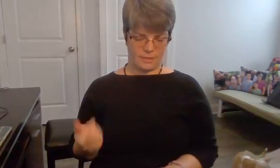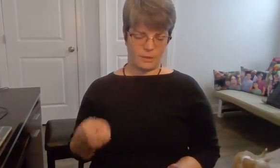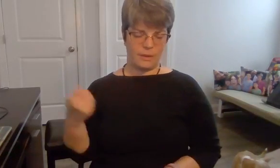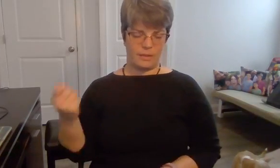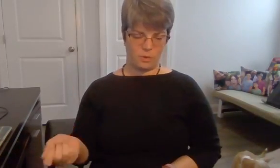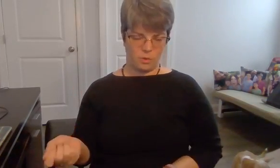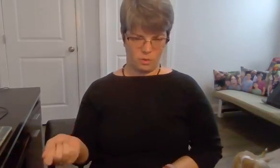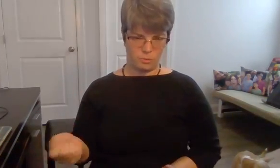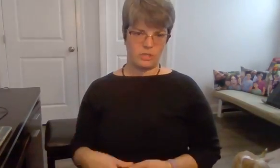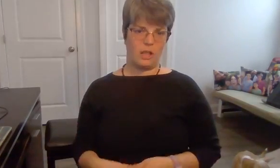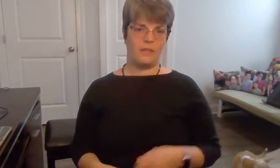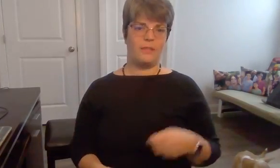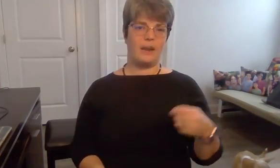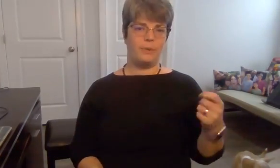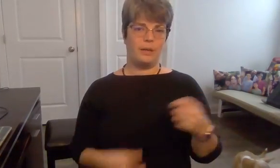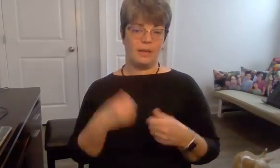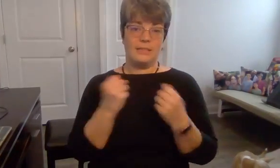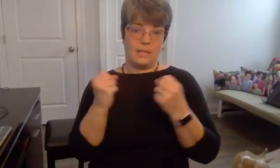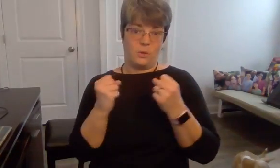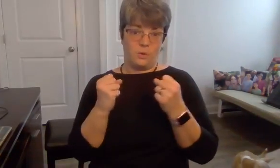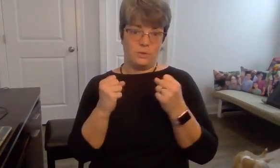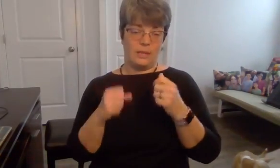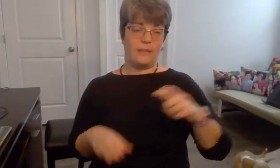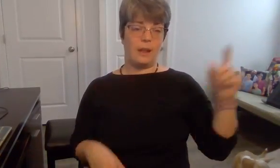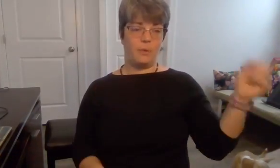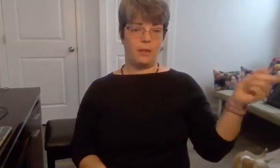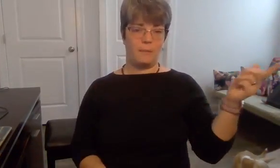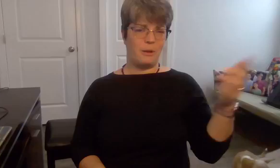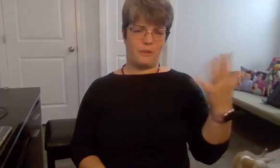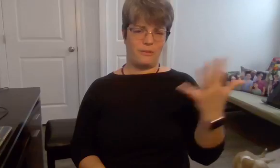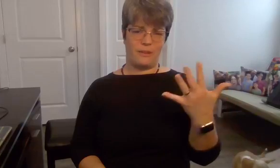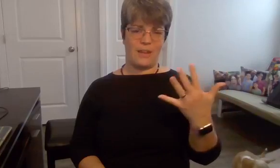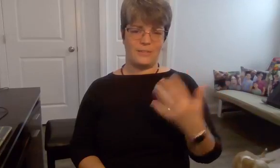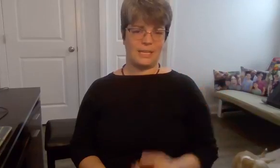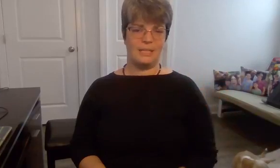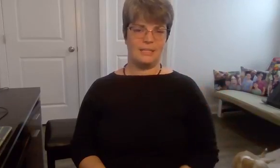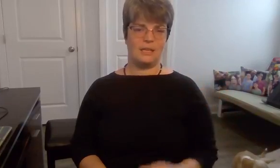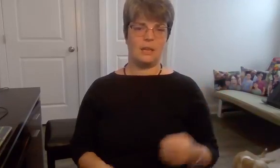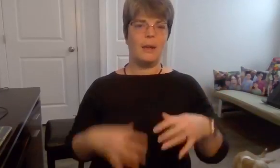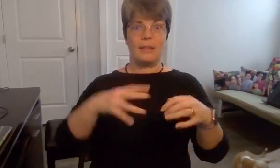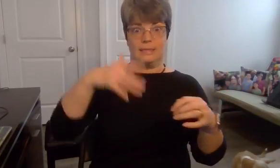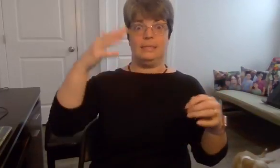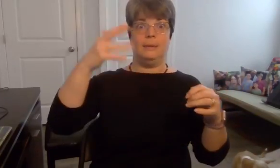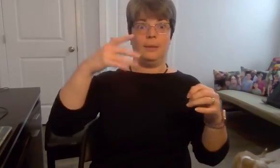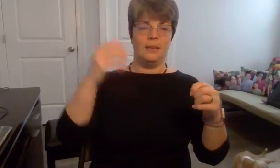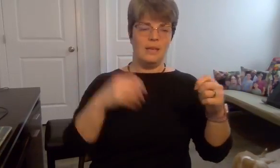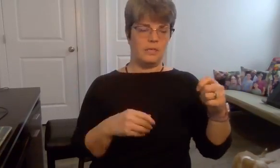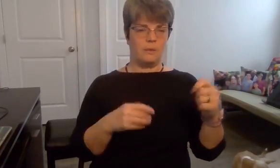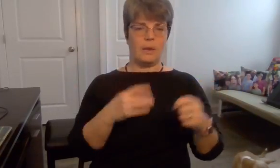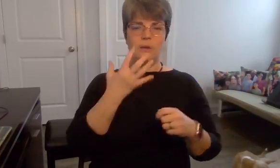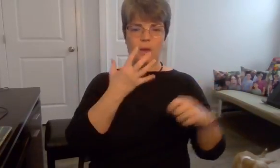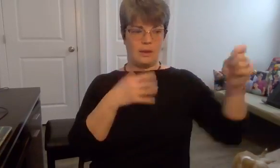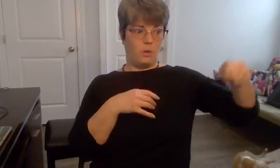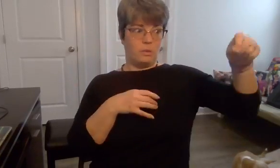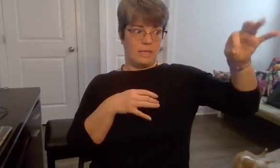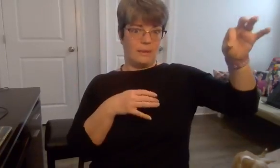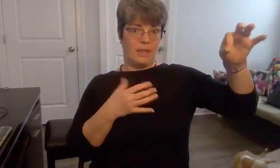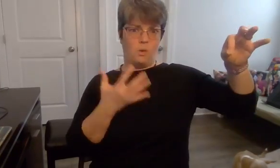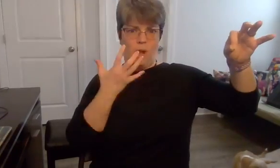So I'd give her a cold washcloth and then I'd say it's cold. And then I'd put it in the microwave for like 5 seconds and it'd come out like steaming. So I'd hold it. I'd be like, oh, it's